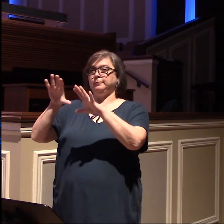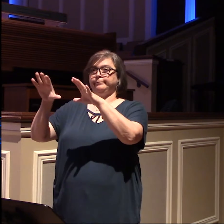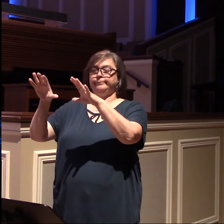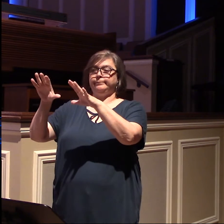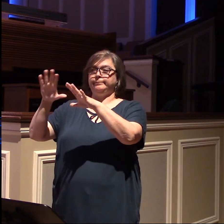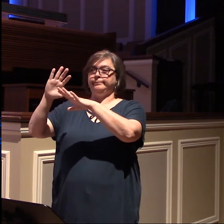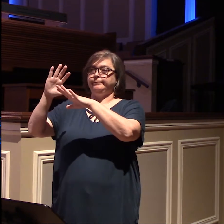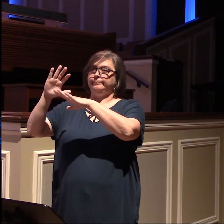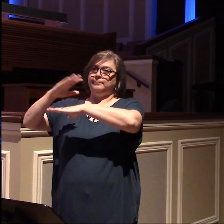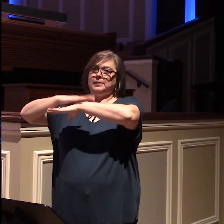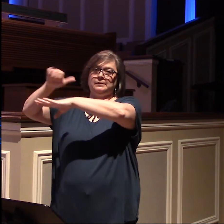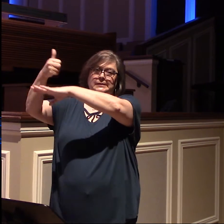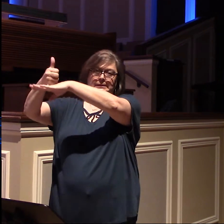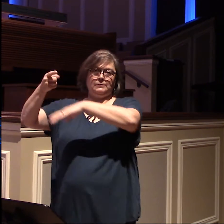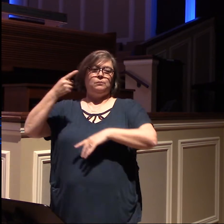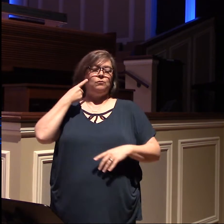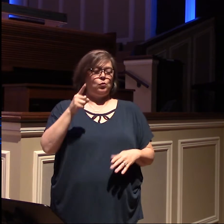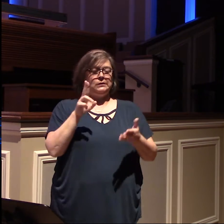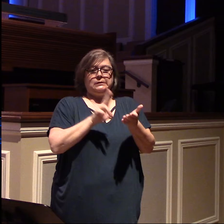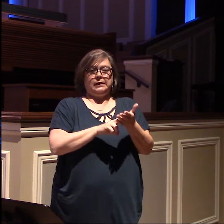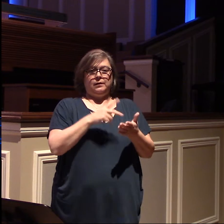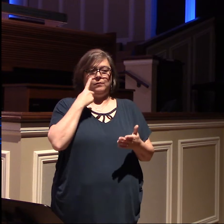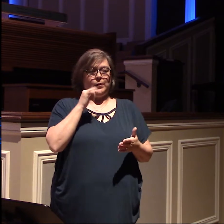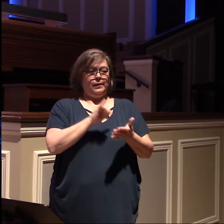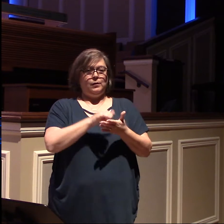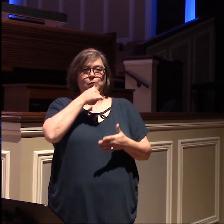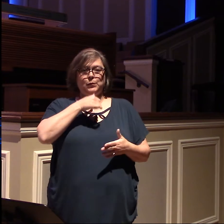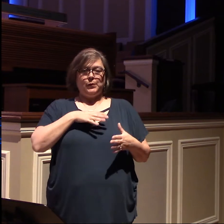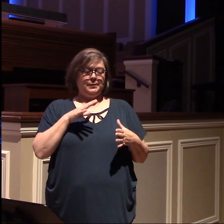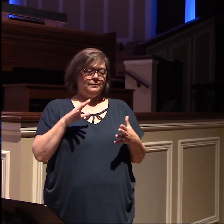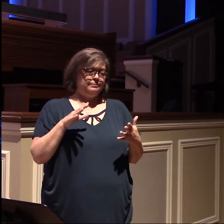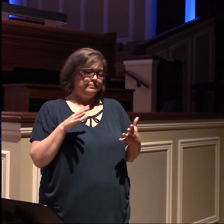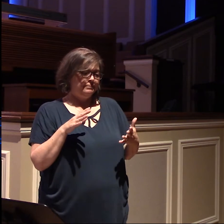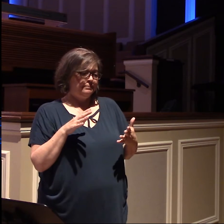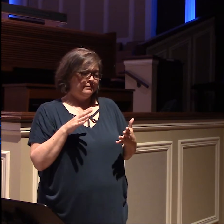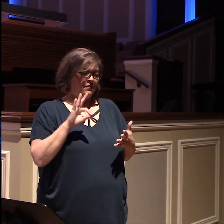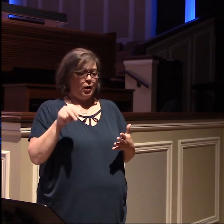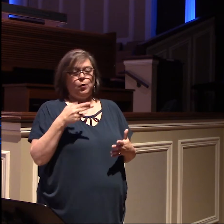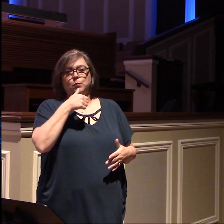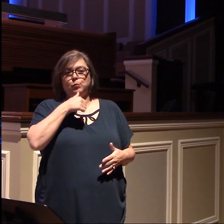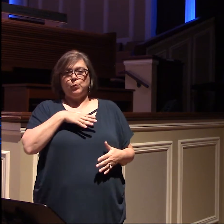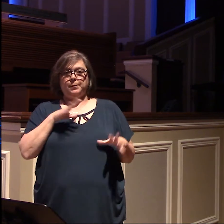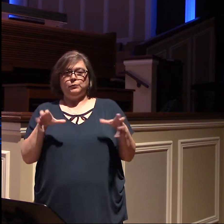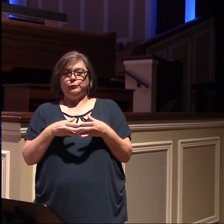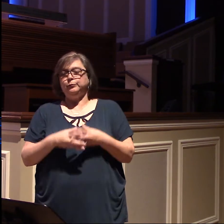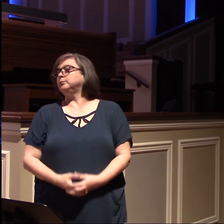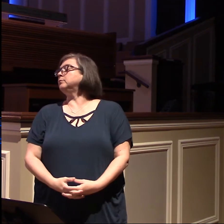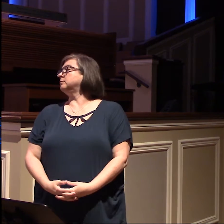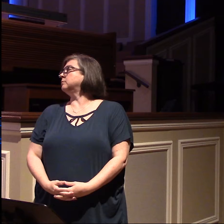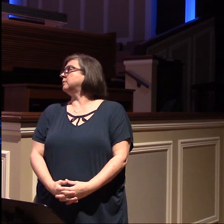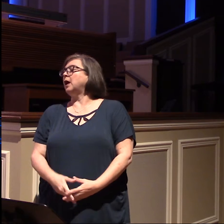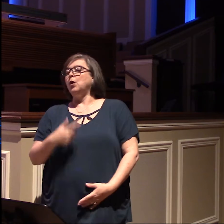about that event that will be coming up. So as we get ready to pray, as we get prepared to worship, this is the time where we try to clear our minds